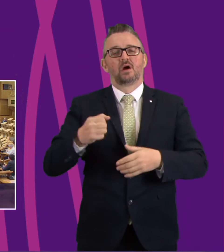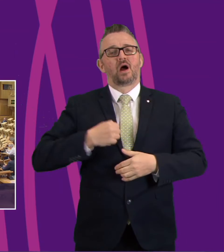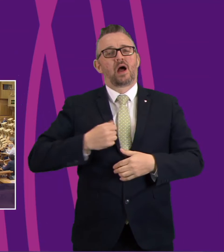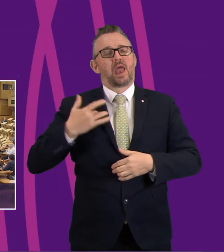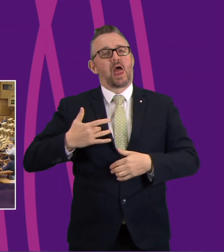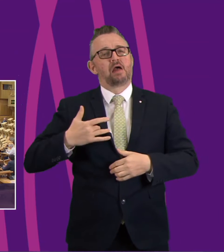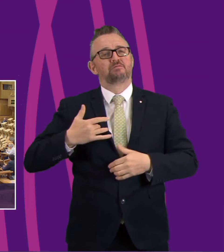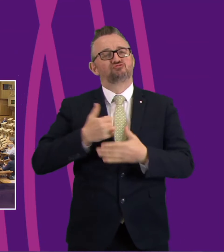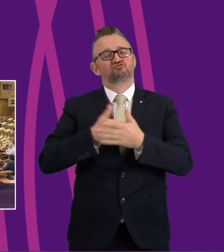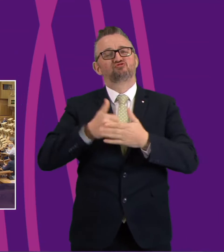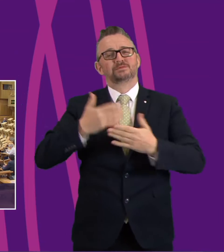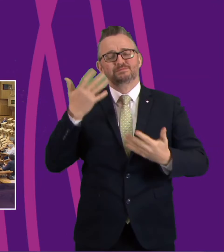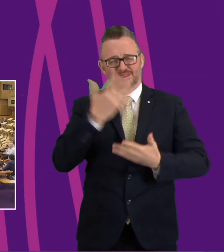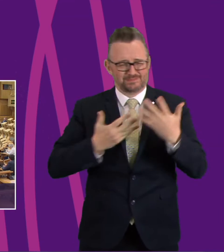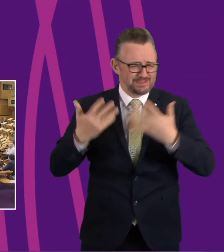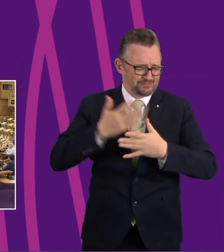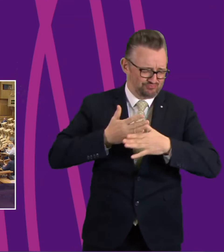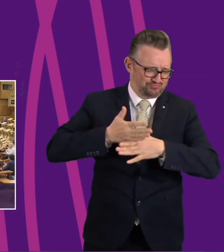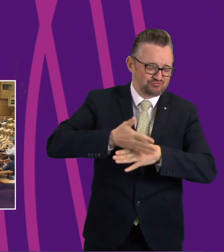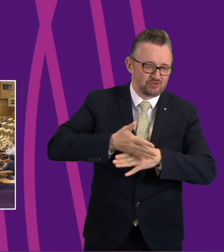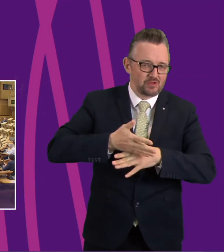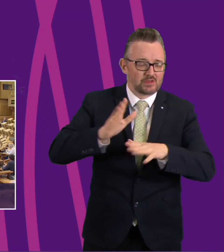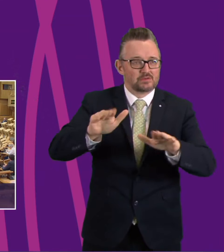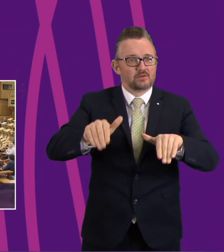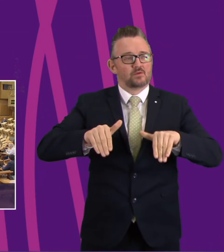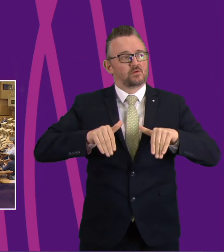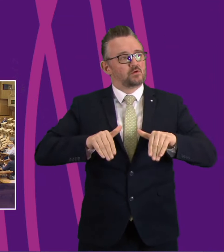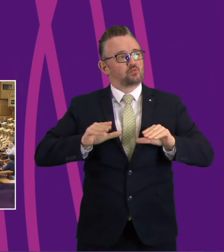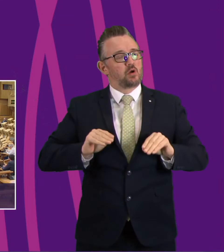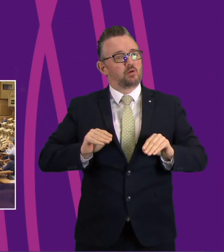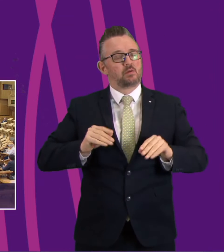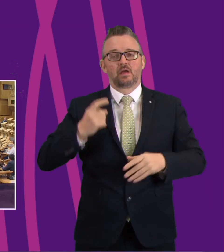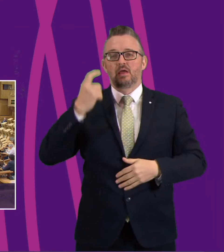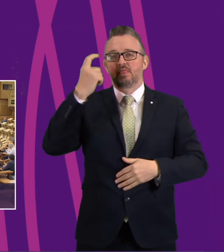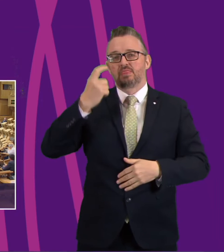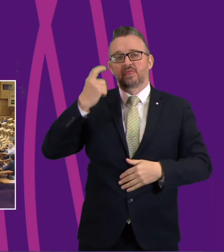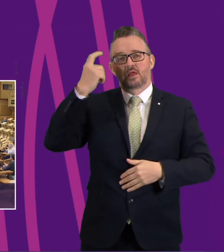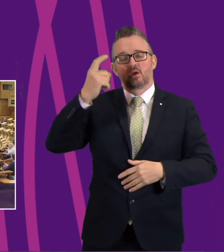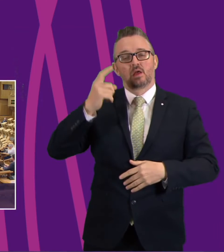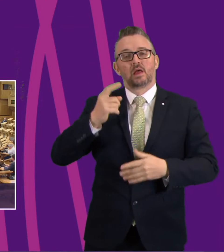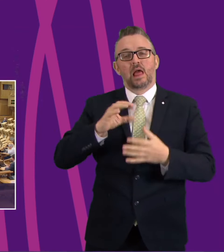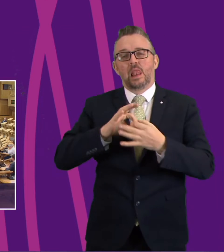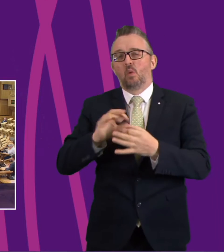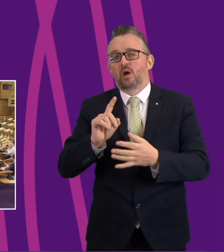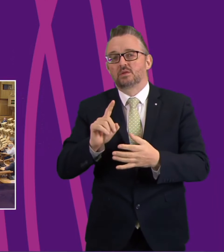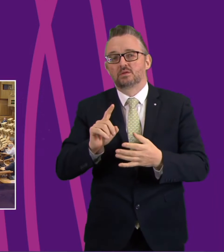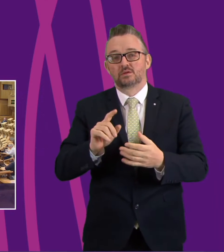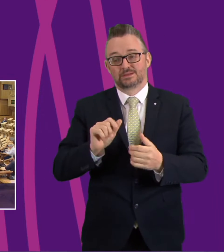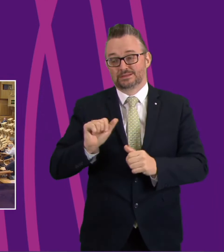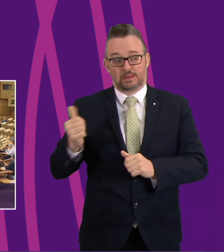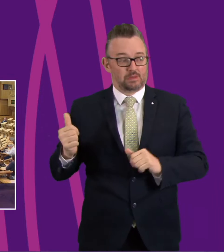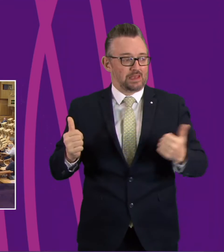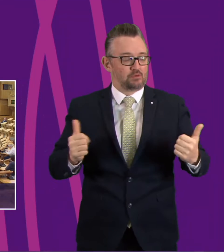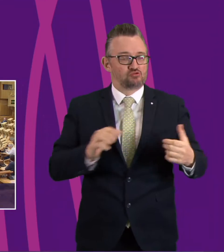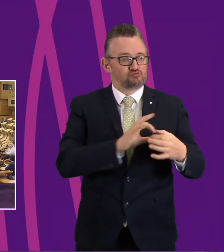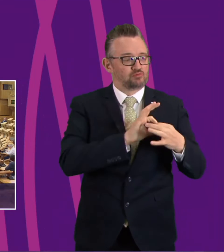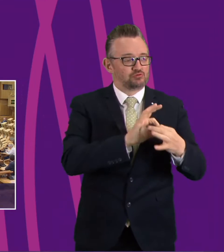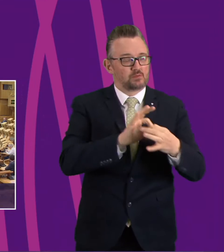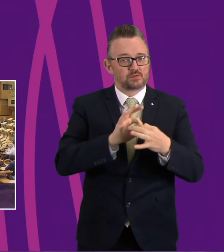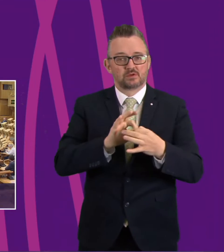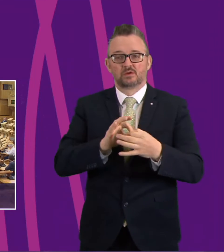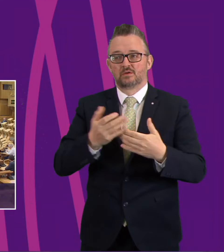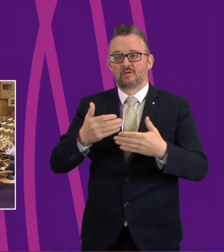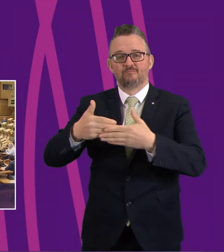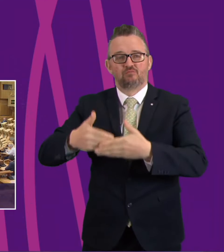reflect on what really matters. That is not material things, but our relationships with our neighbours, friends and loved